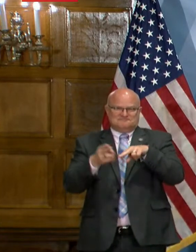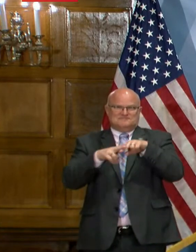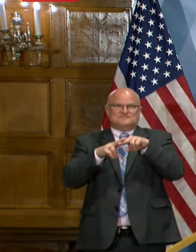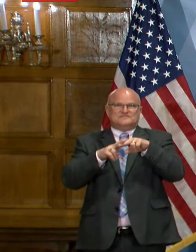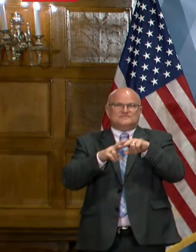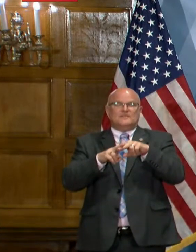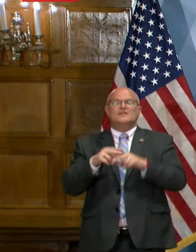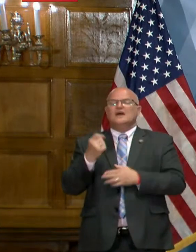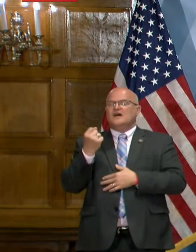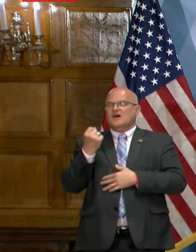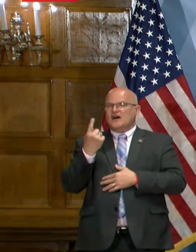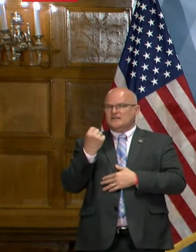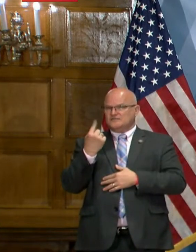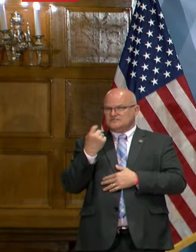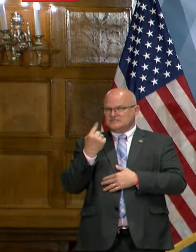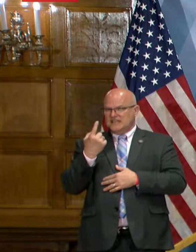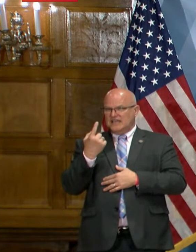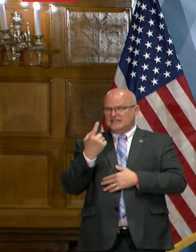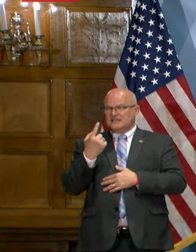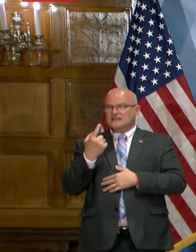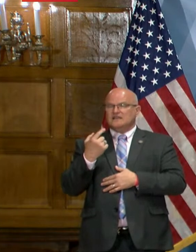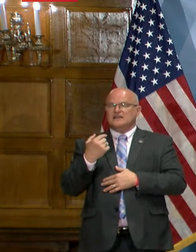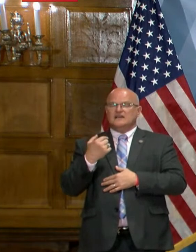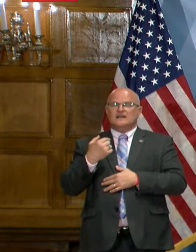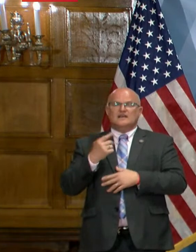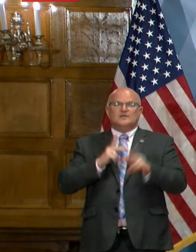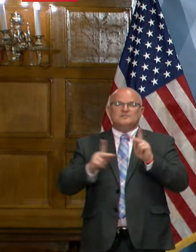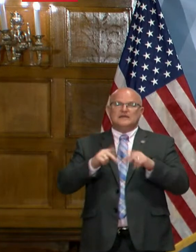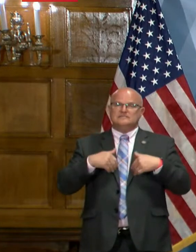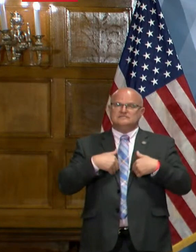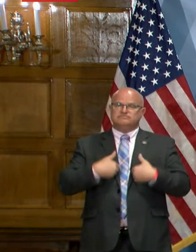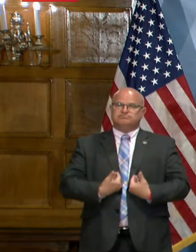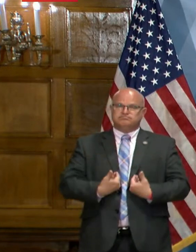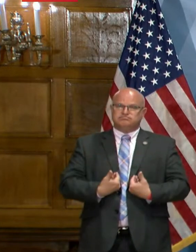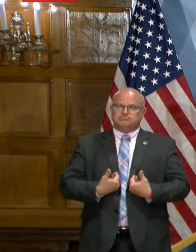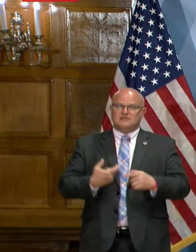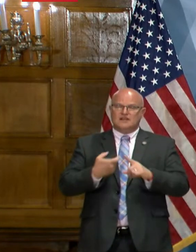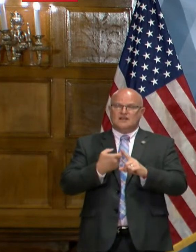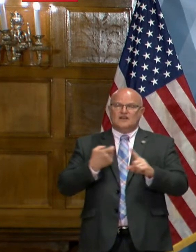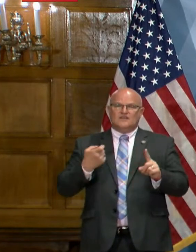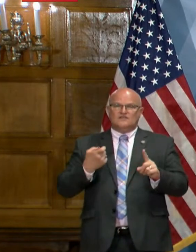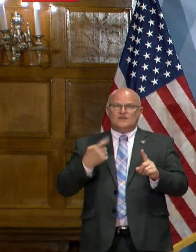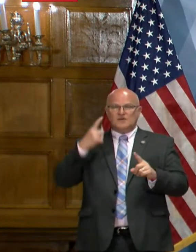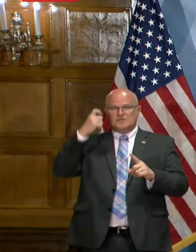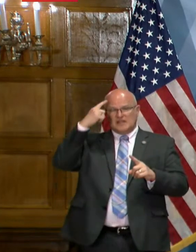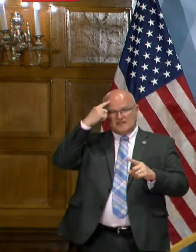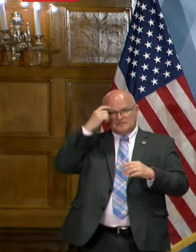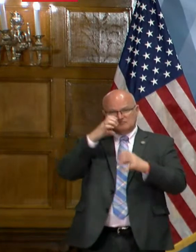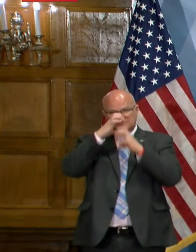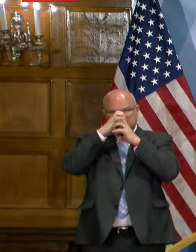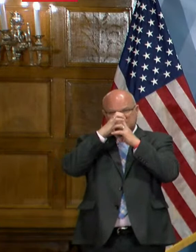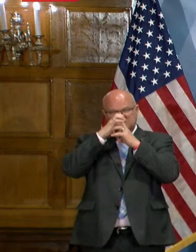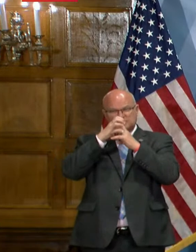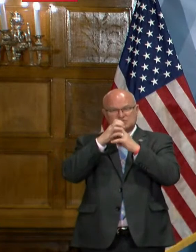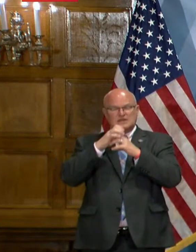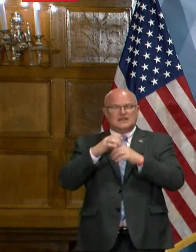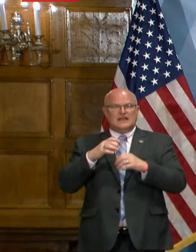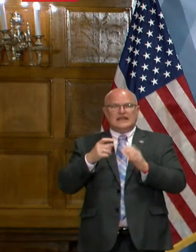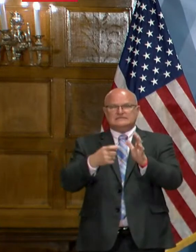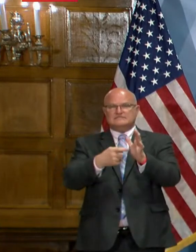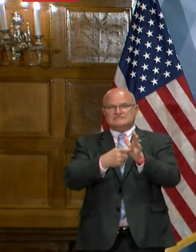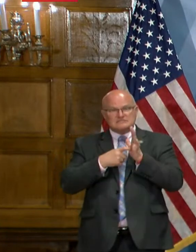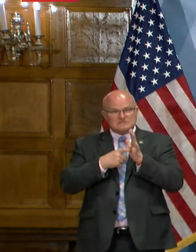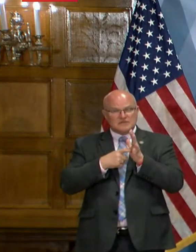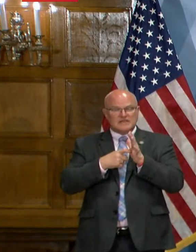We have an understanding of it. There's a weariness. There is a weariness from government restrictions and mandates, and